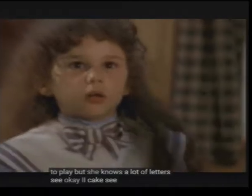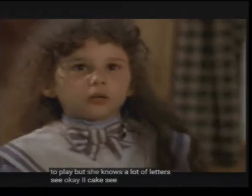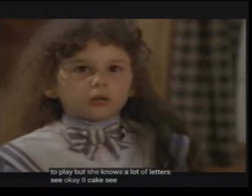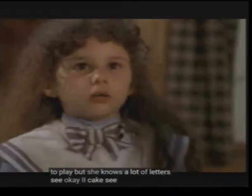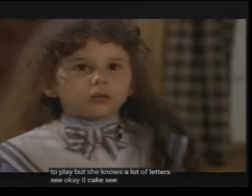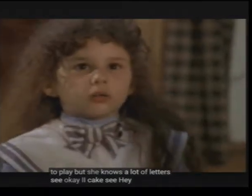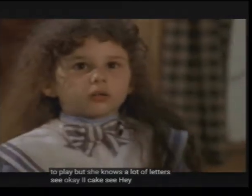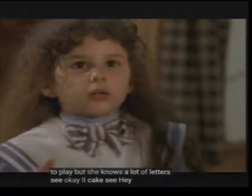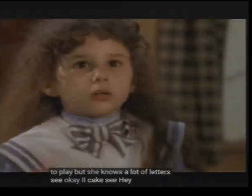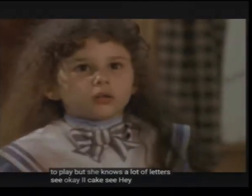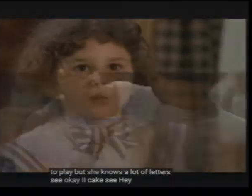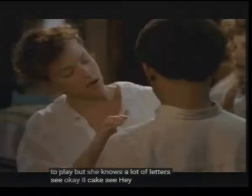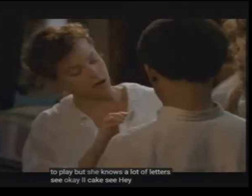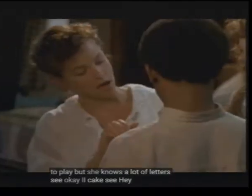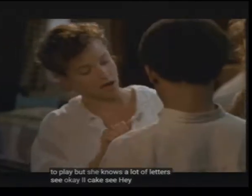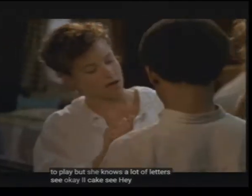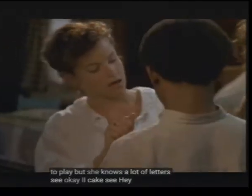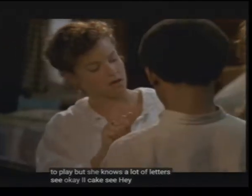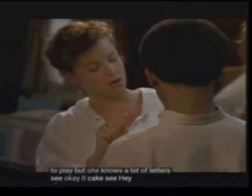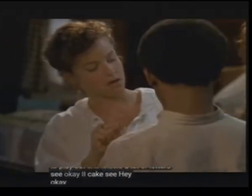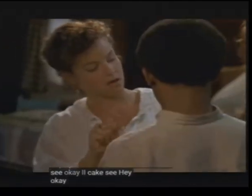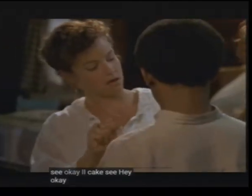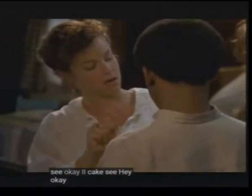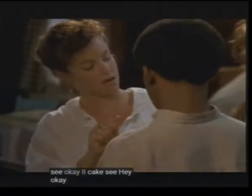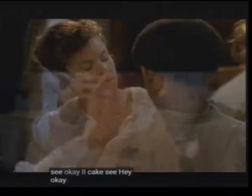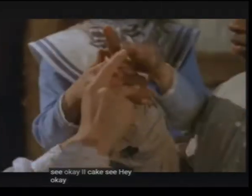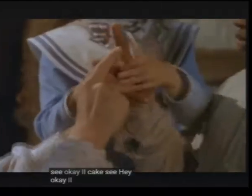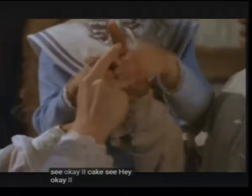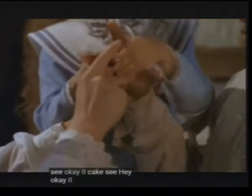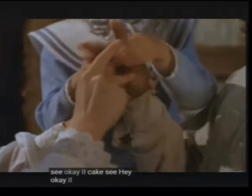C, A, K,